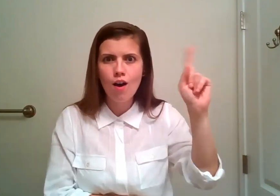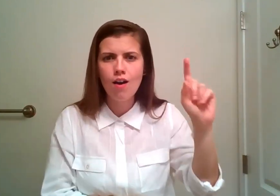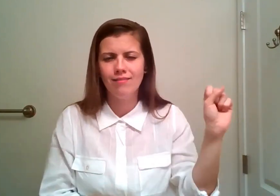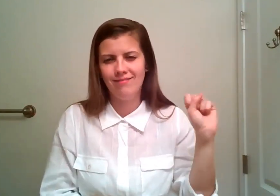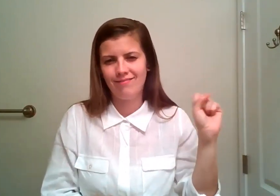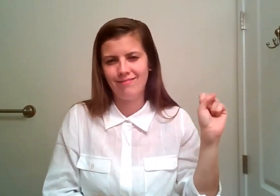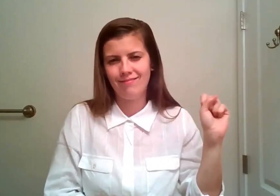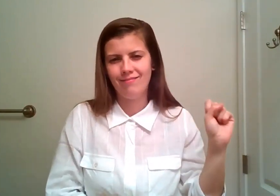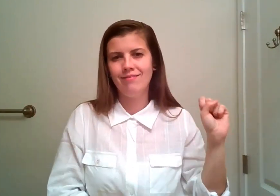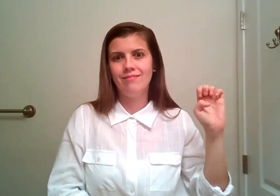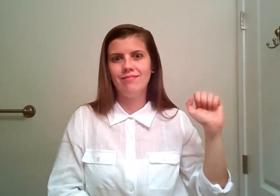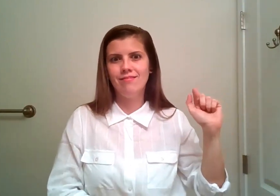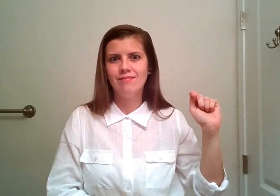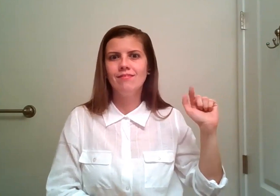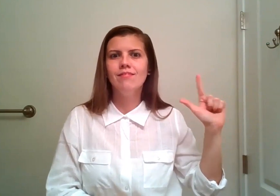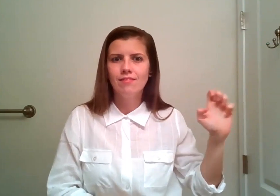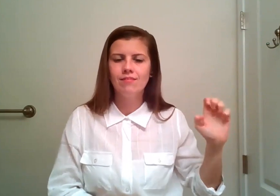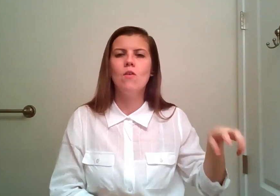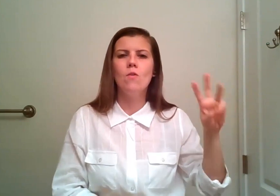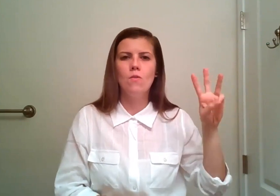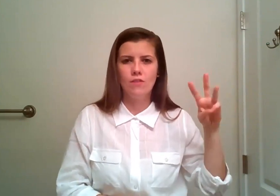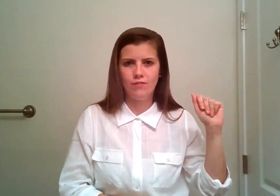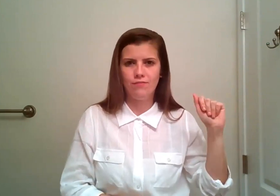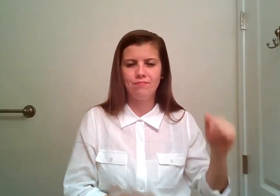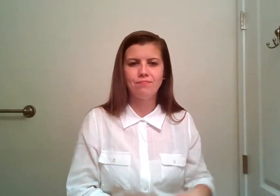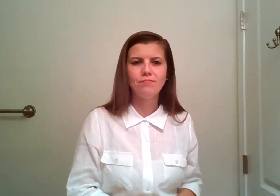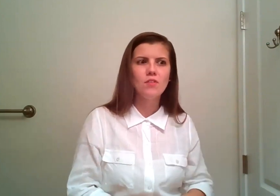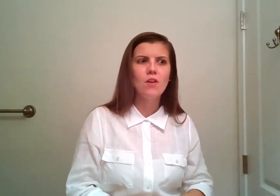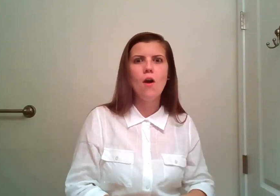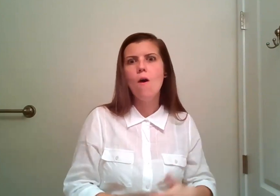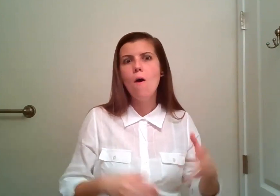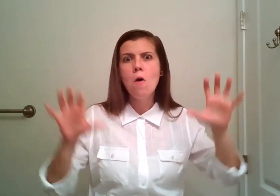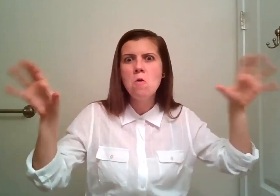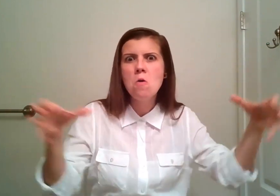go to